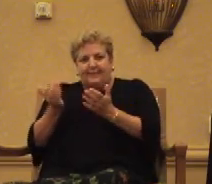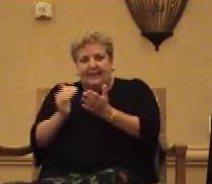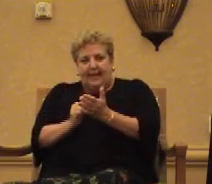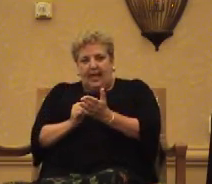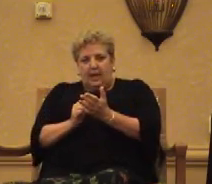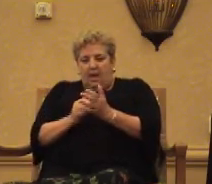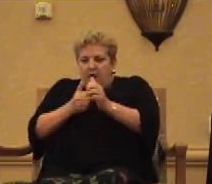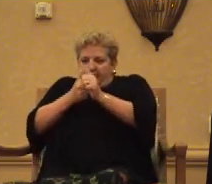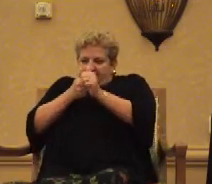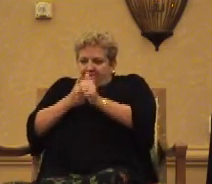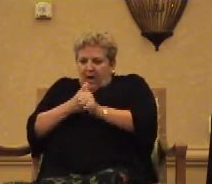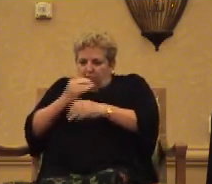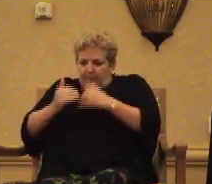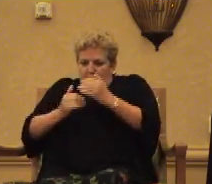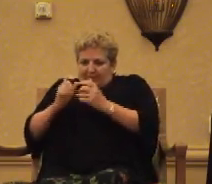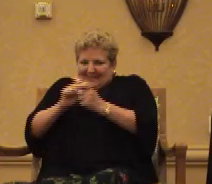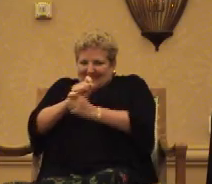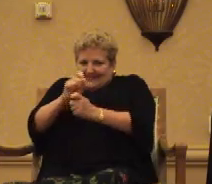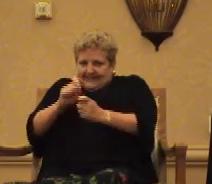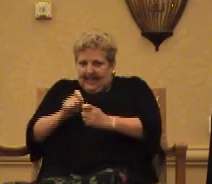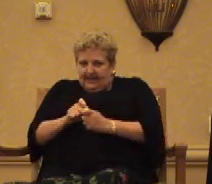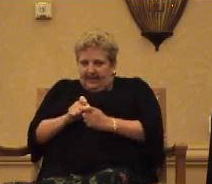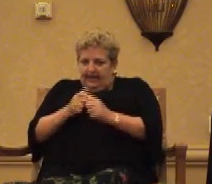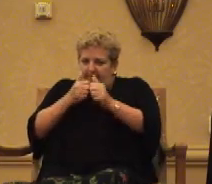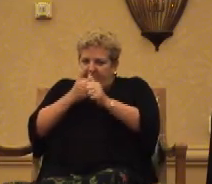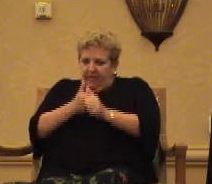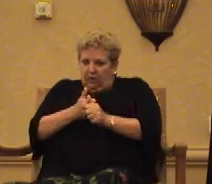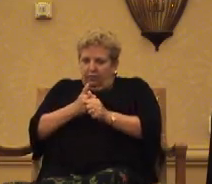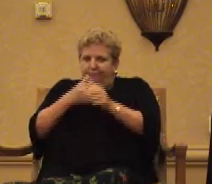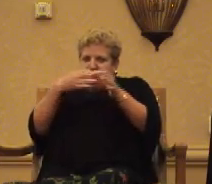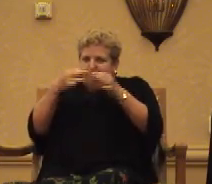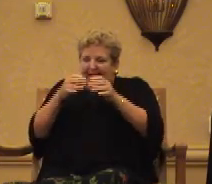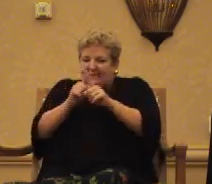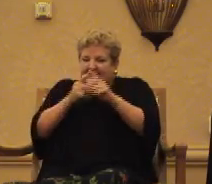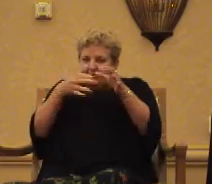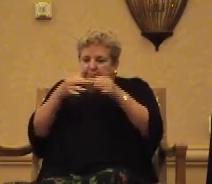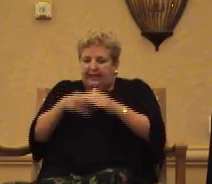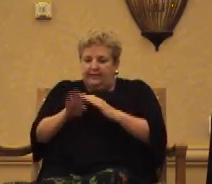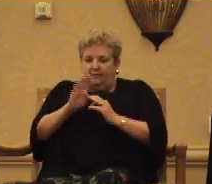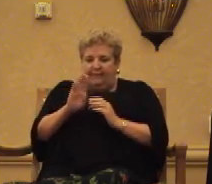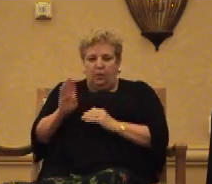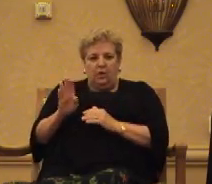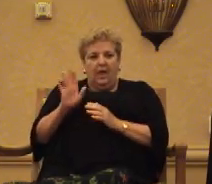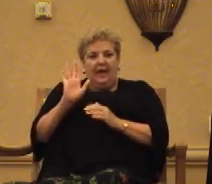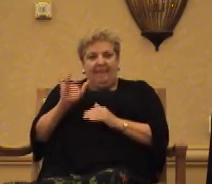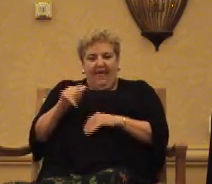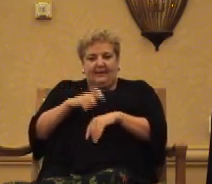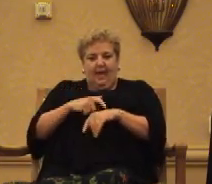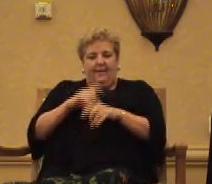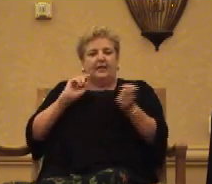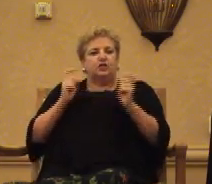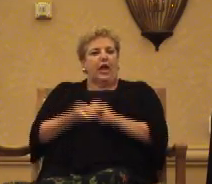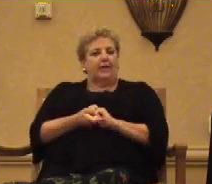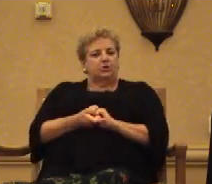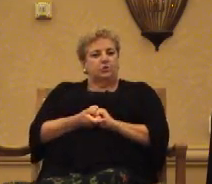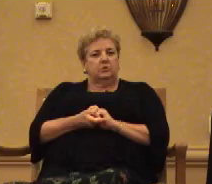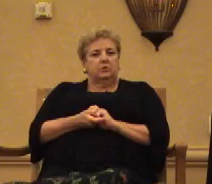followed the process in the big book. And it changed me. Not once and for all, because there's